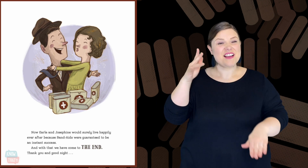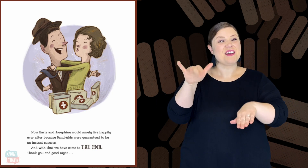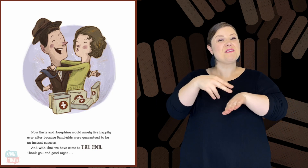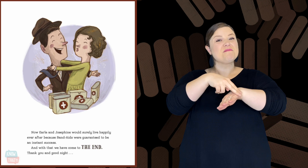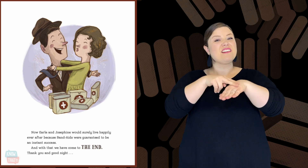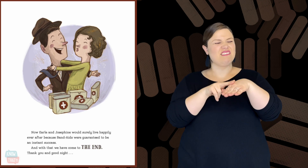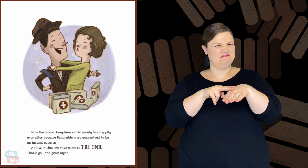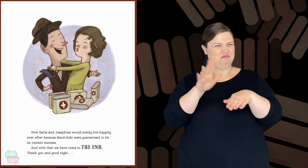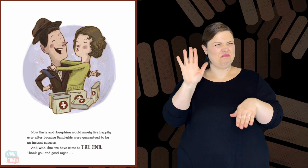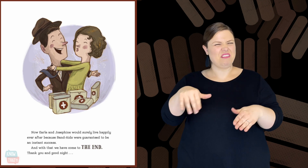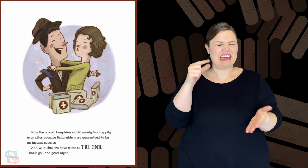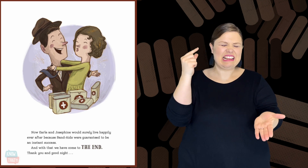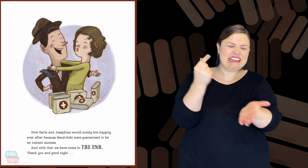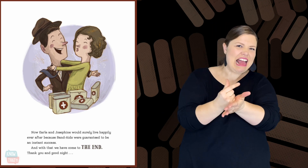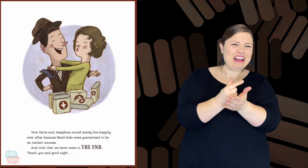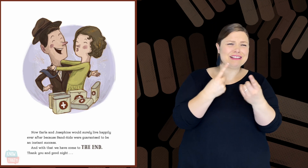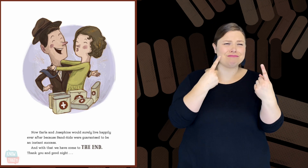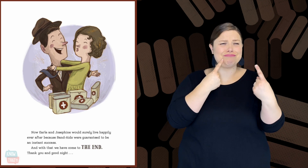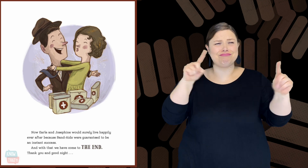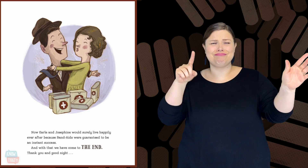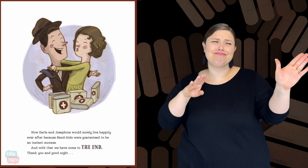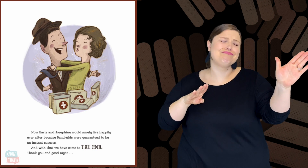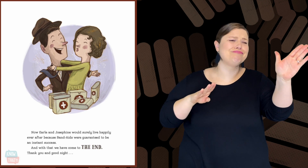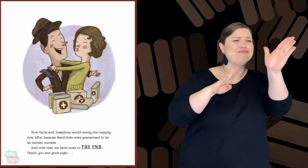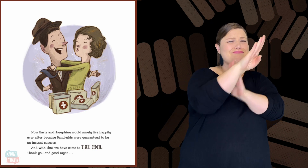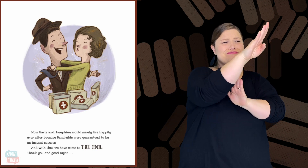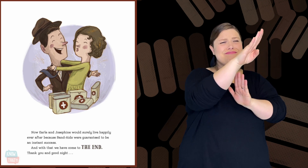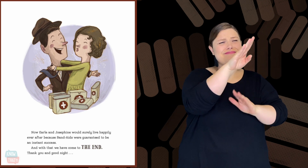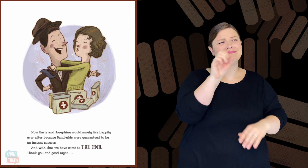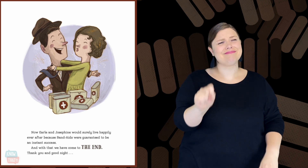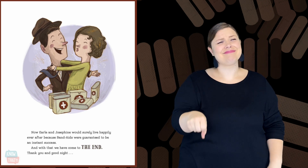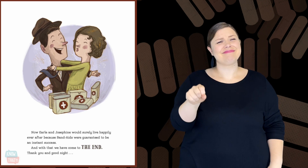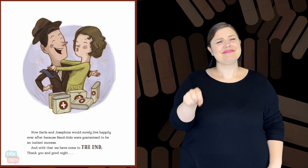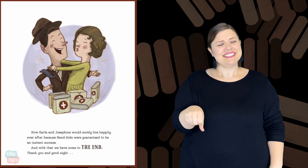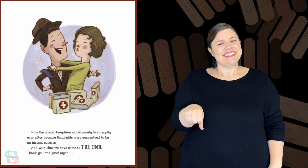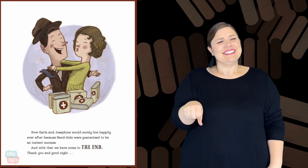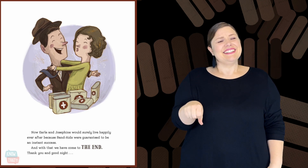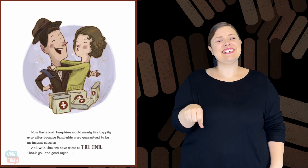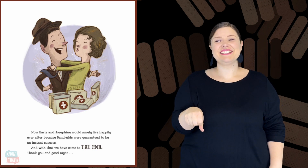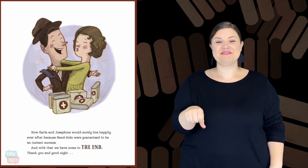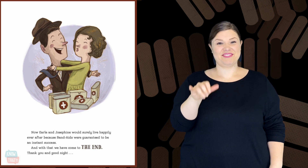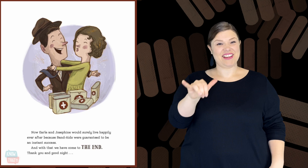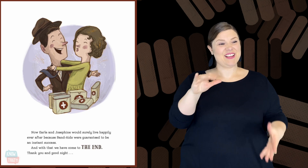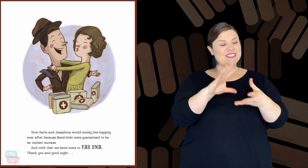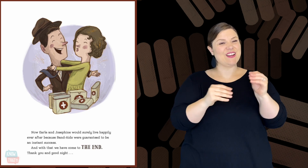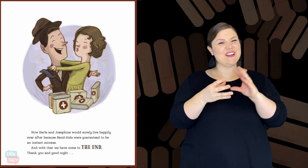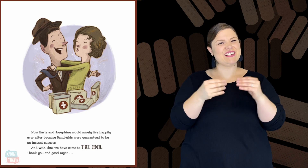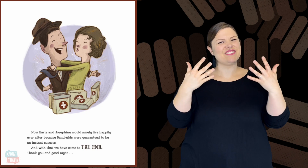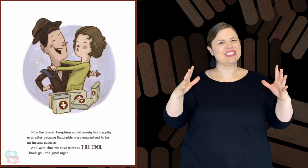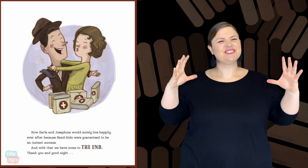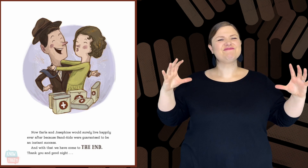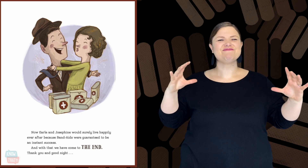an instant success. And with that, we have come to the